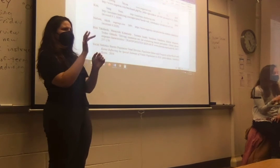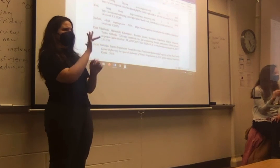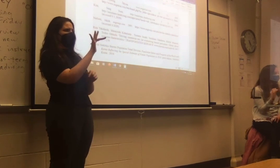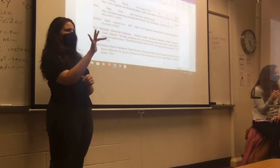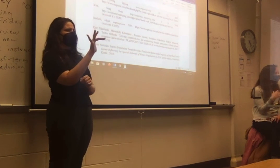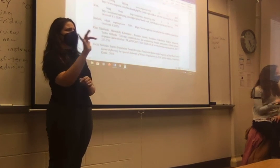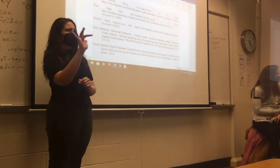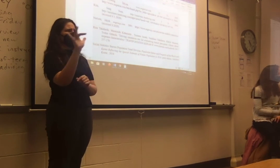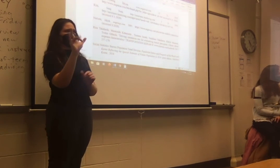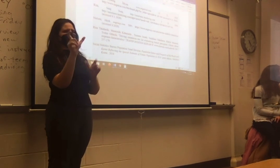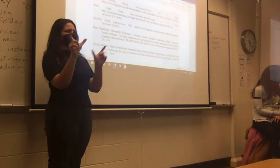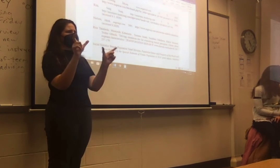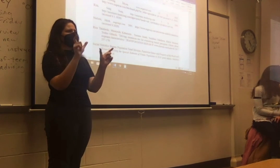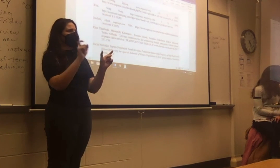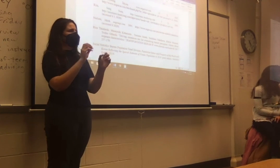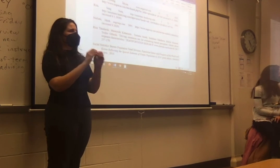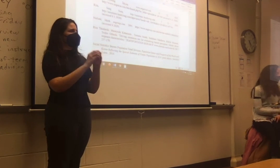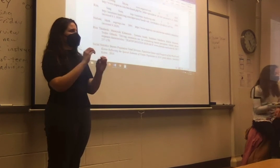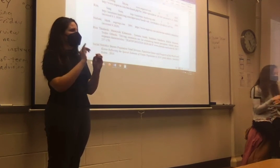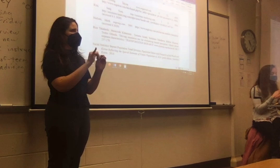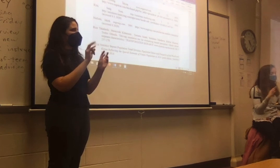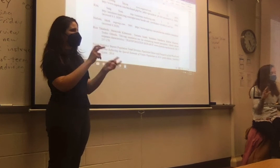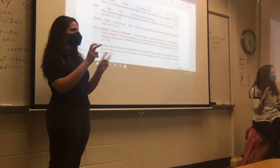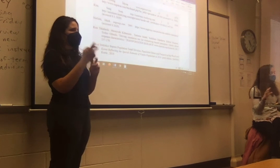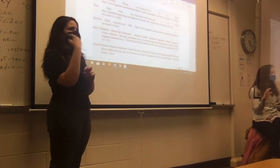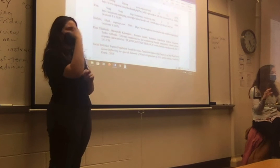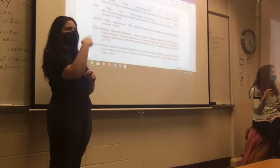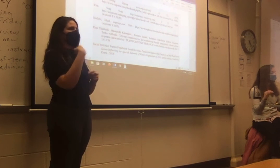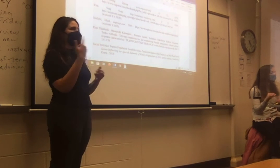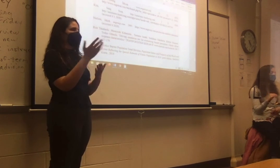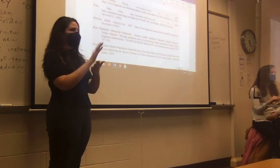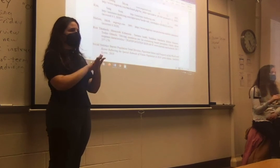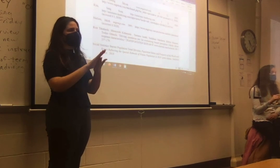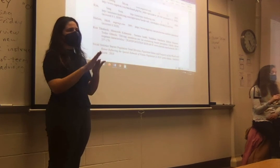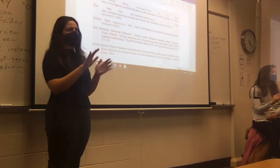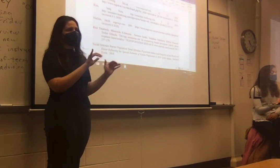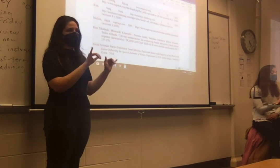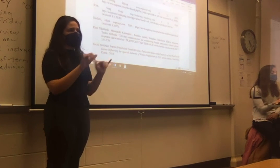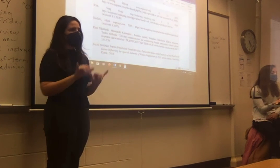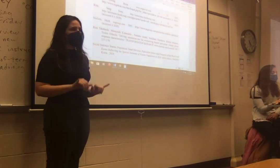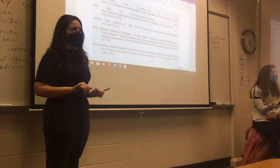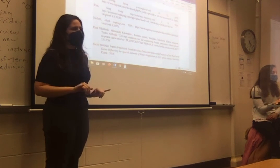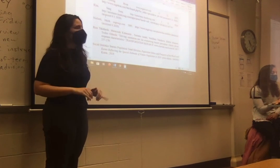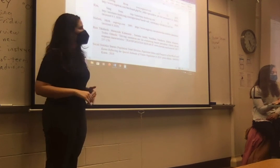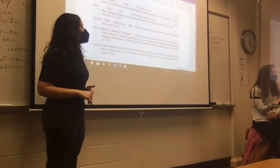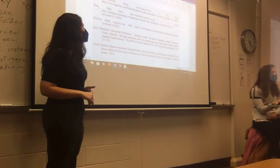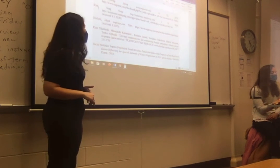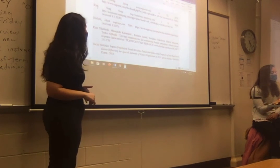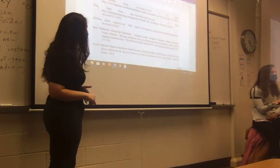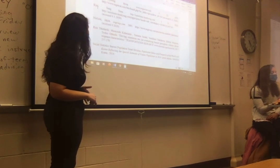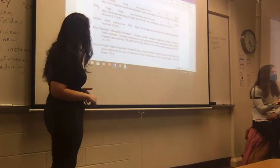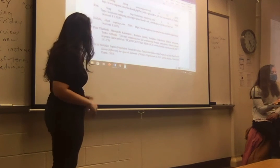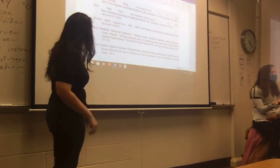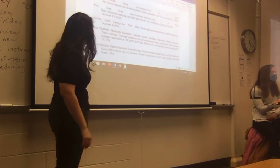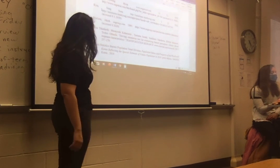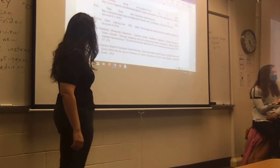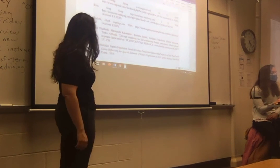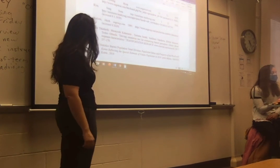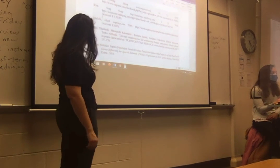you want to try to fix those issues so that it looks very uniform. But it is good to note that for APA style,